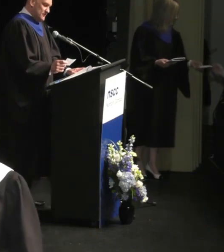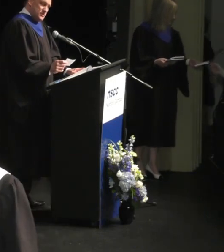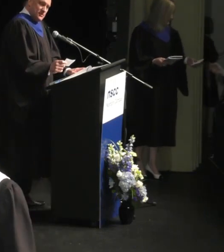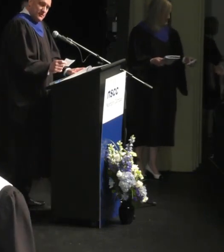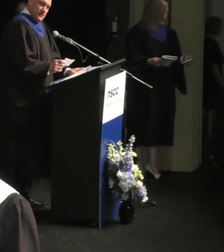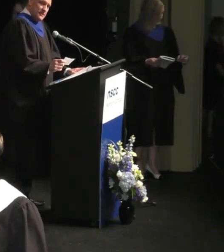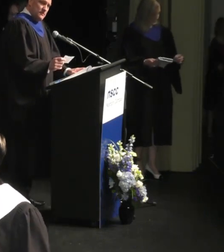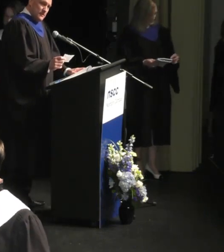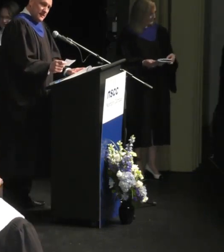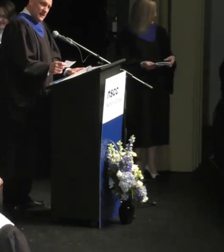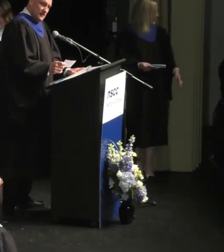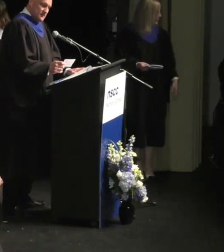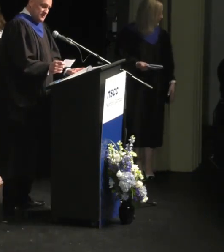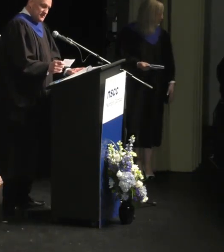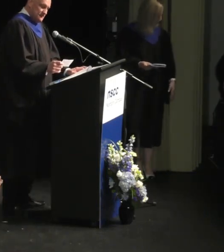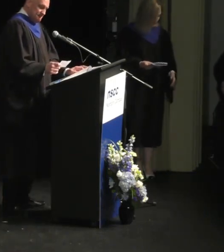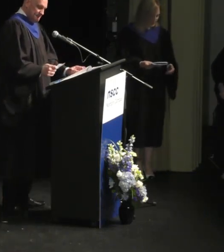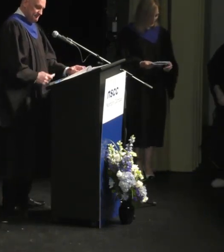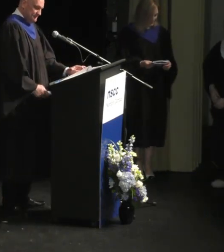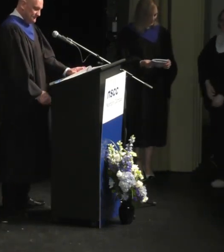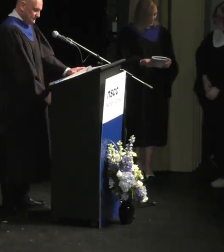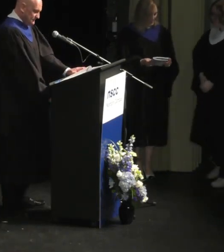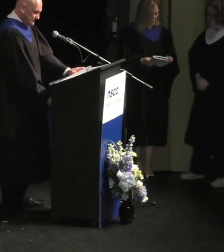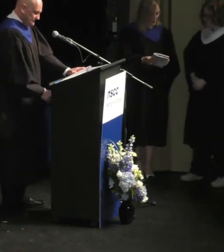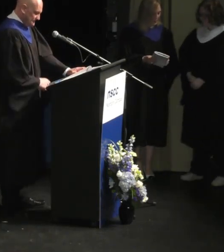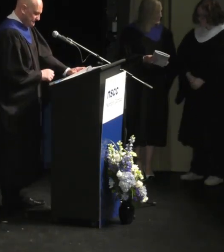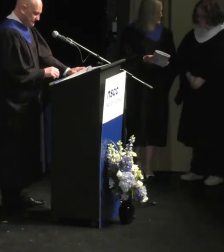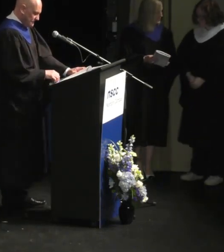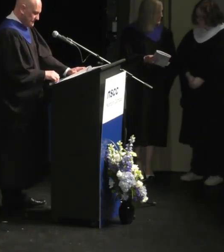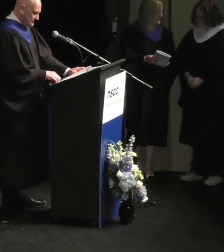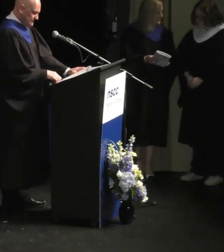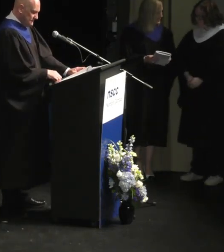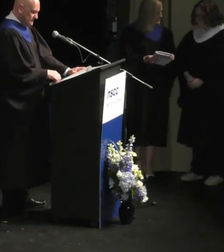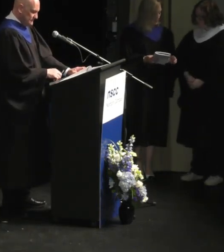Renee Verschuren with honors.